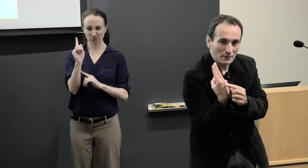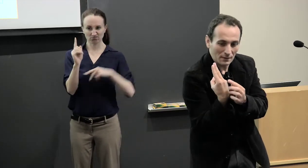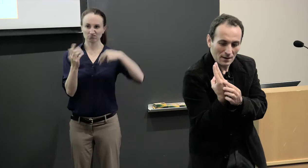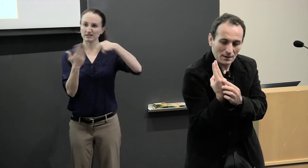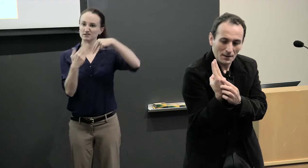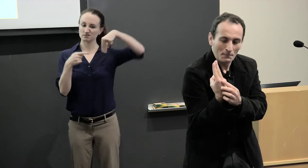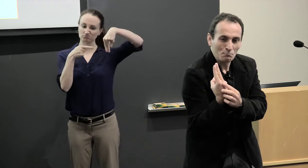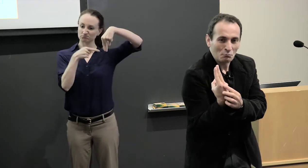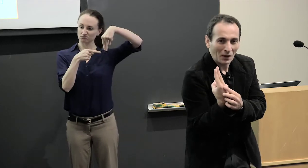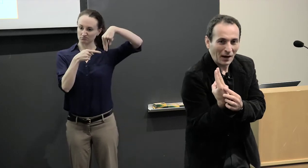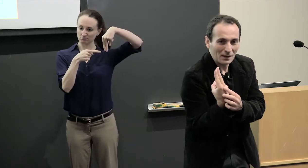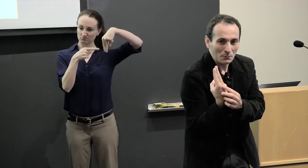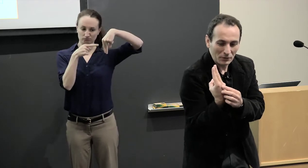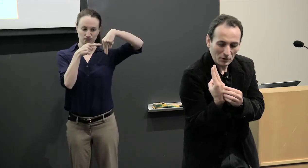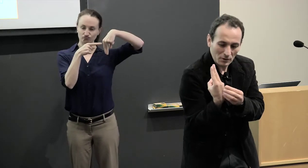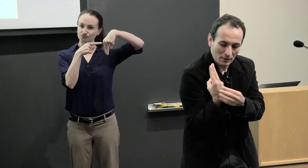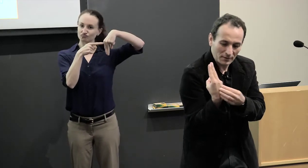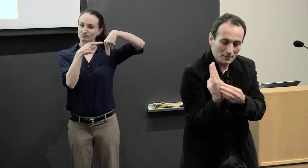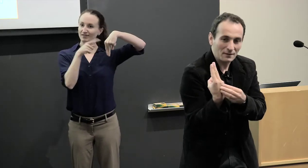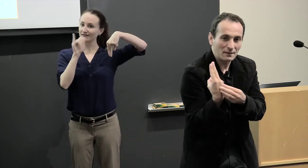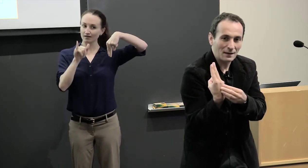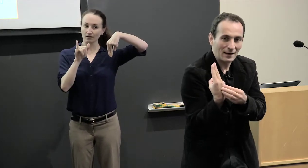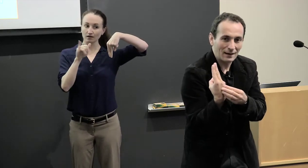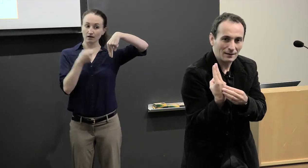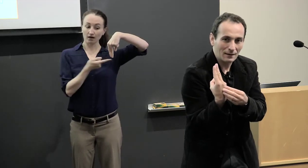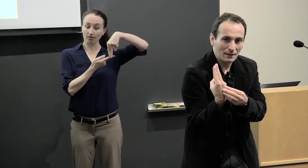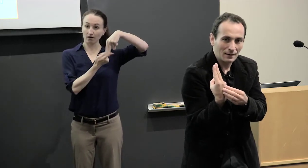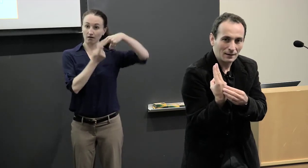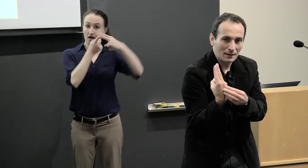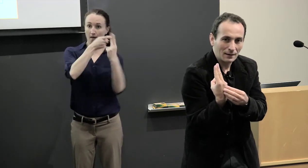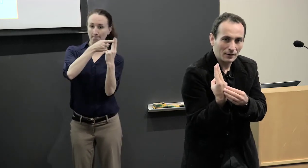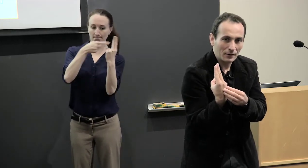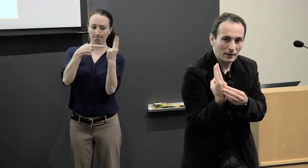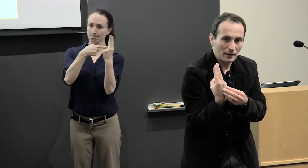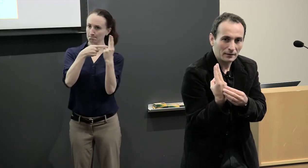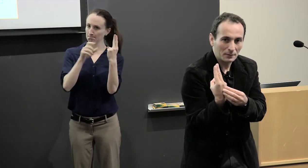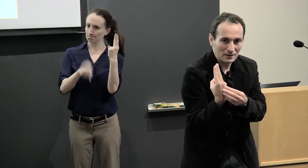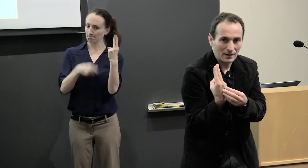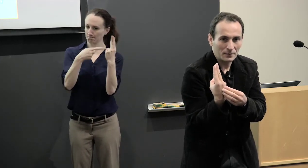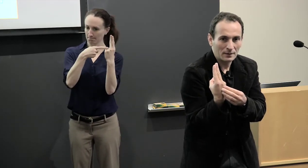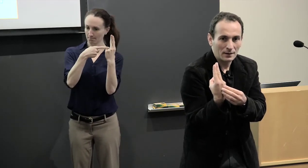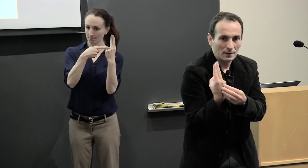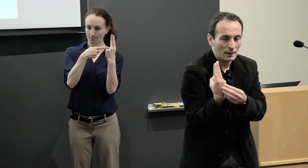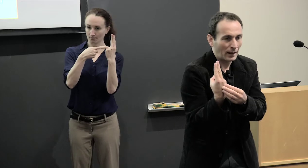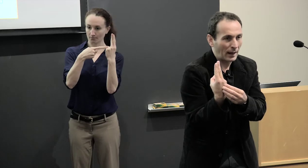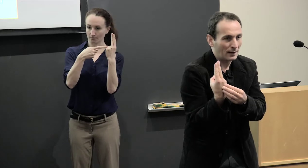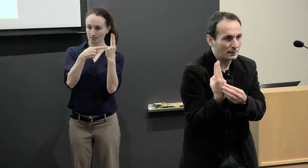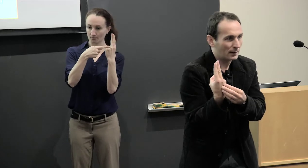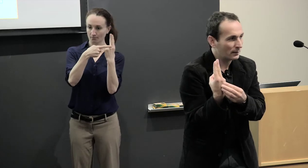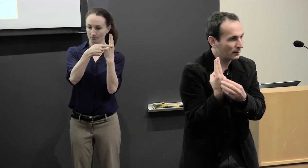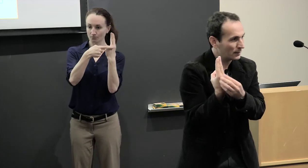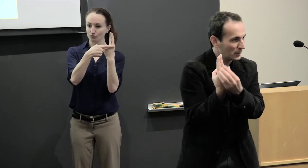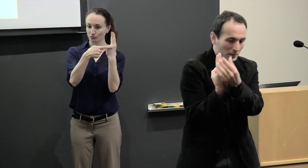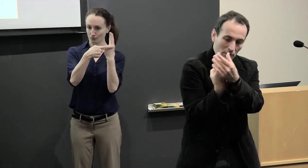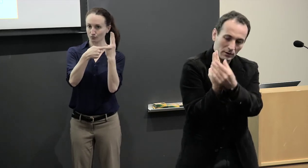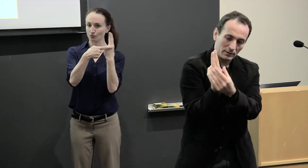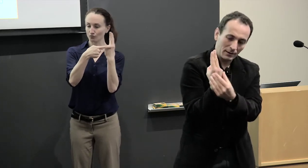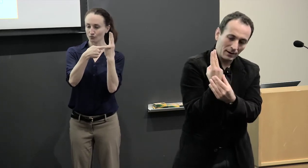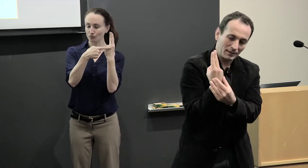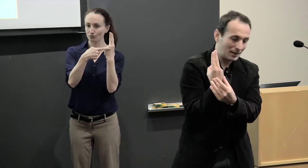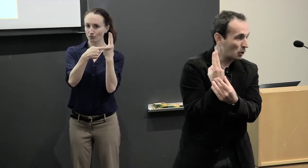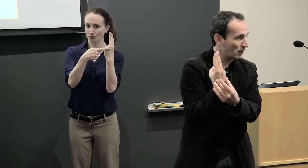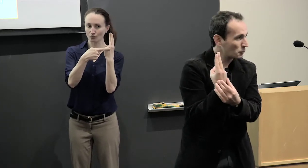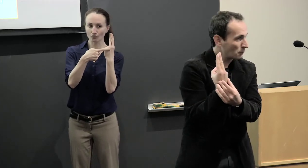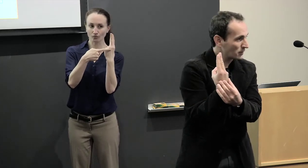slight difference. In hanging position, they'll say this is the head. Okay, sometimes. And this is simply